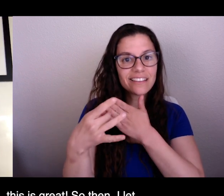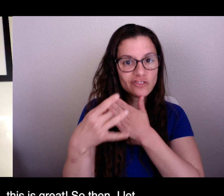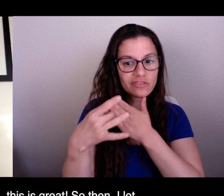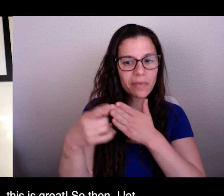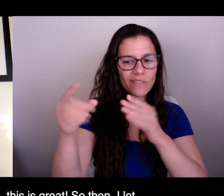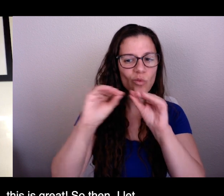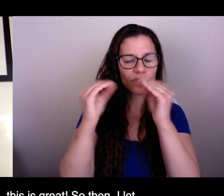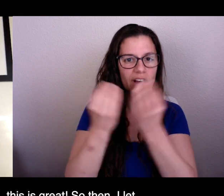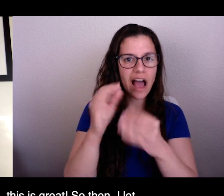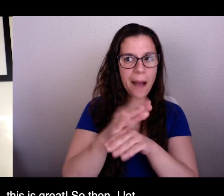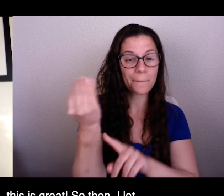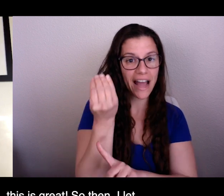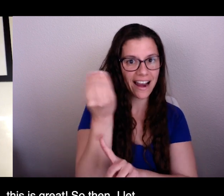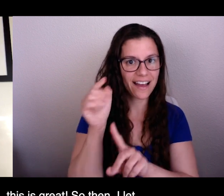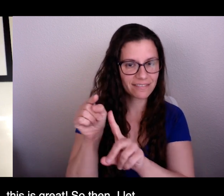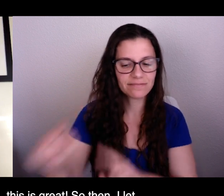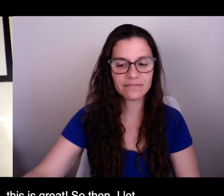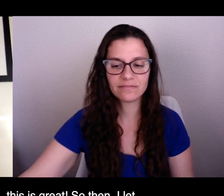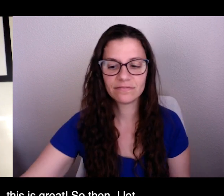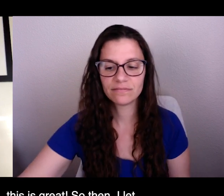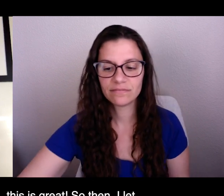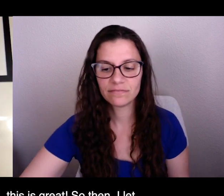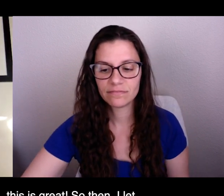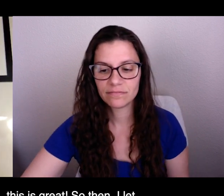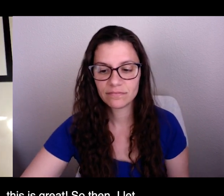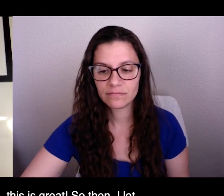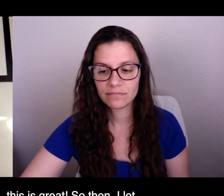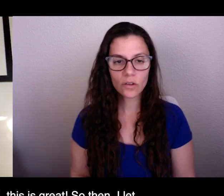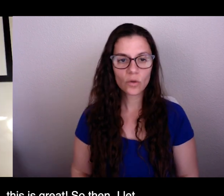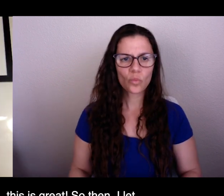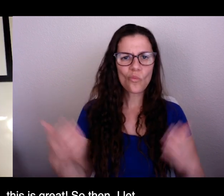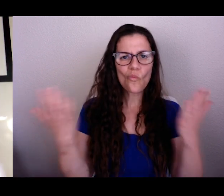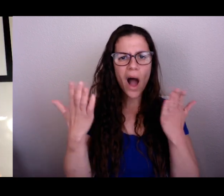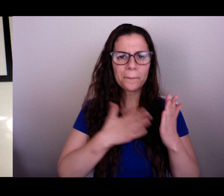let the leadership of the organization know on Monday